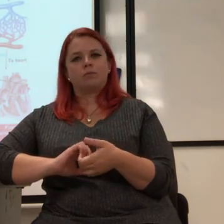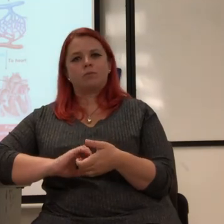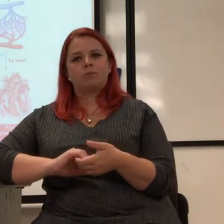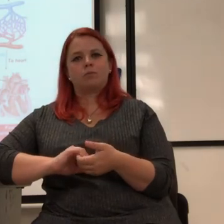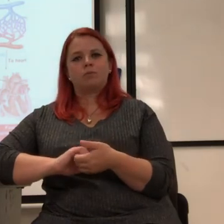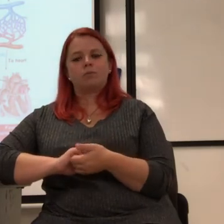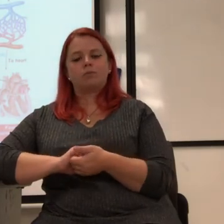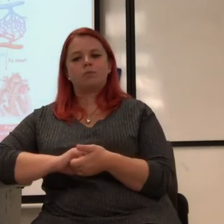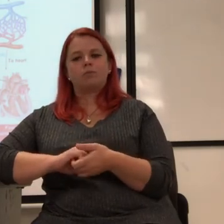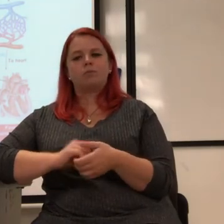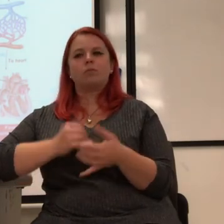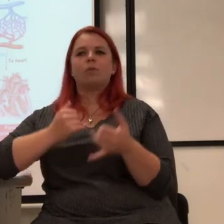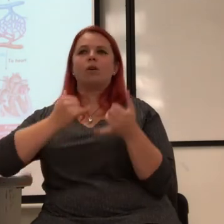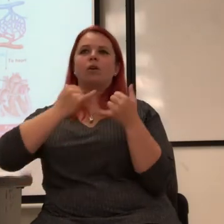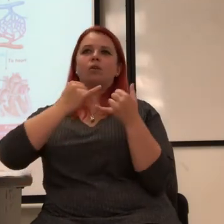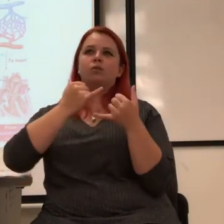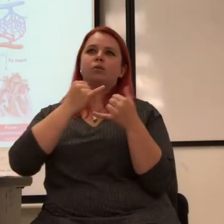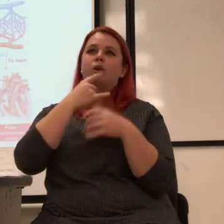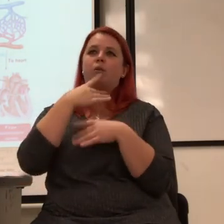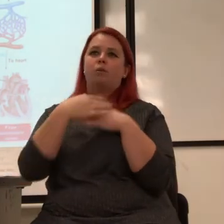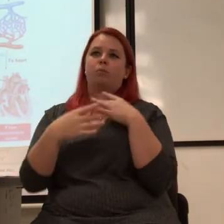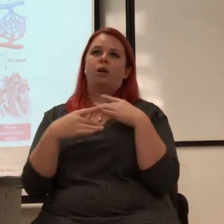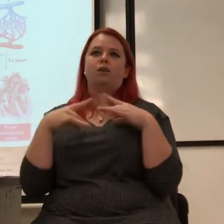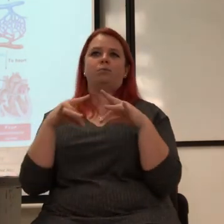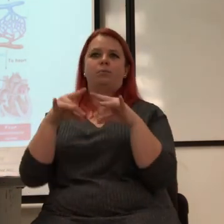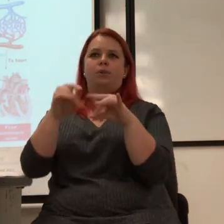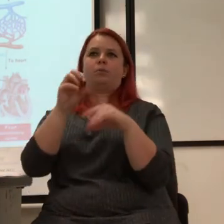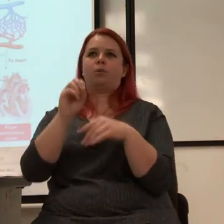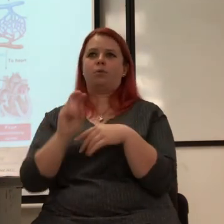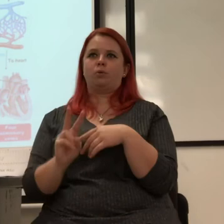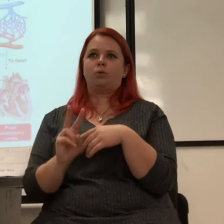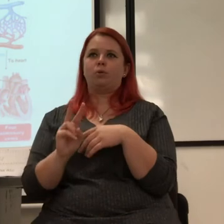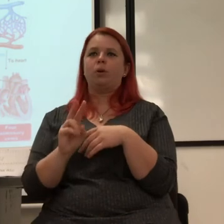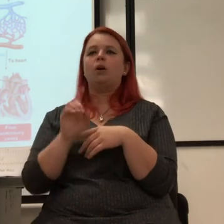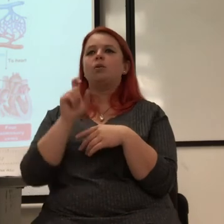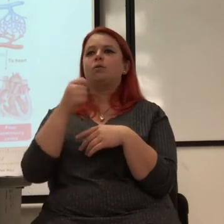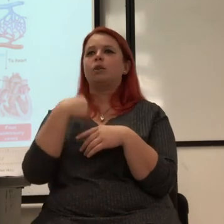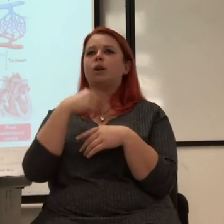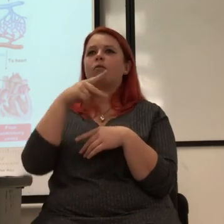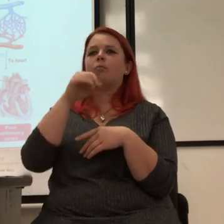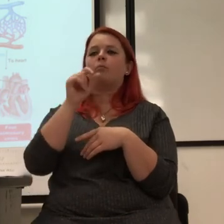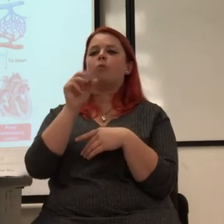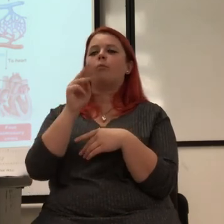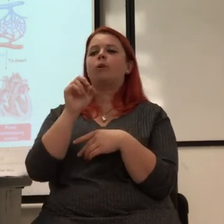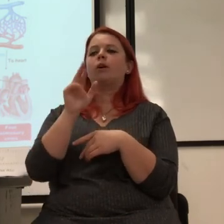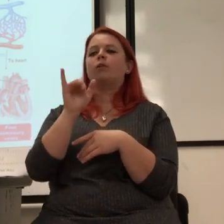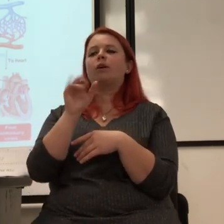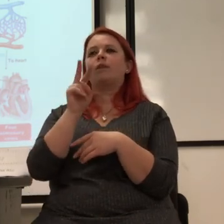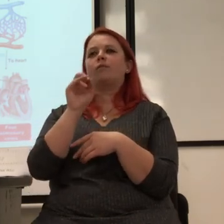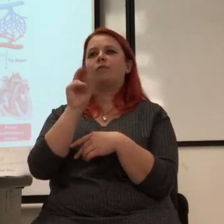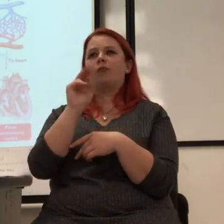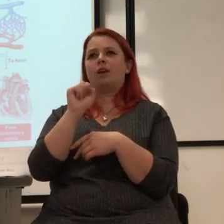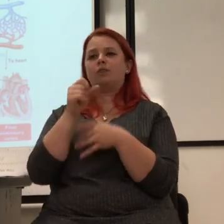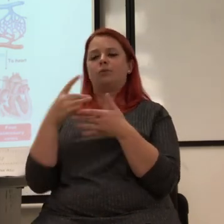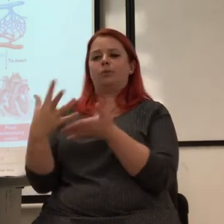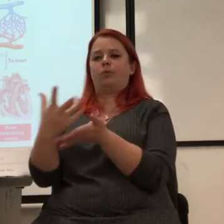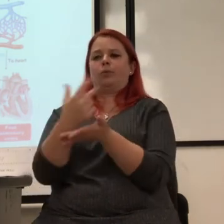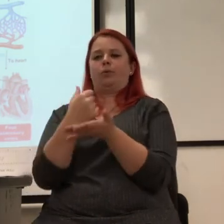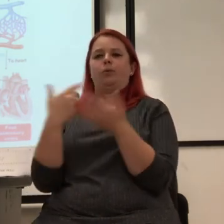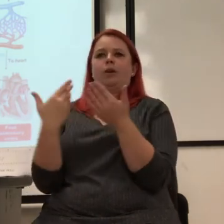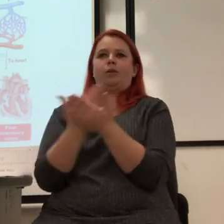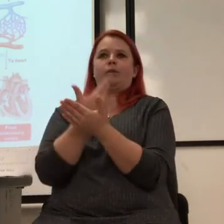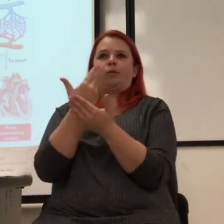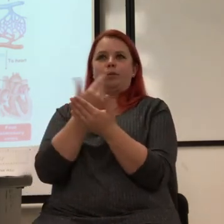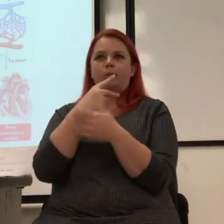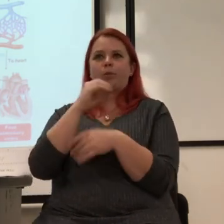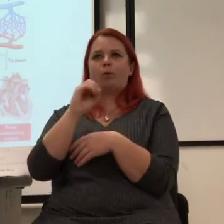So now blood has been oxygenated. You need the pulmonary veins to collect this freshly oxygenated blood and carry it